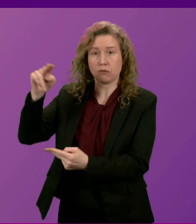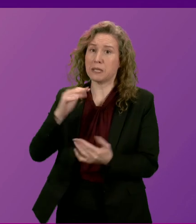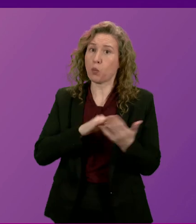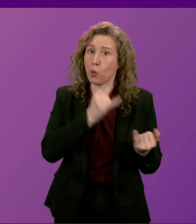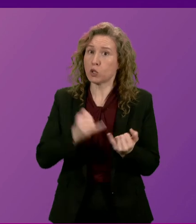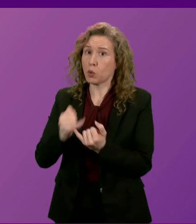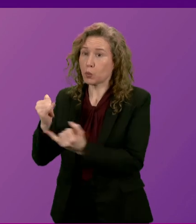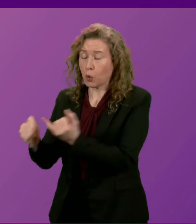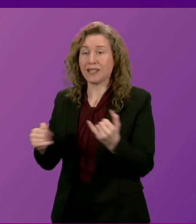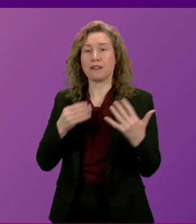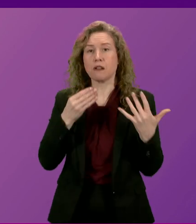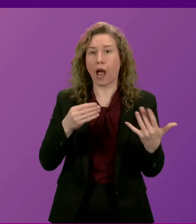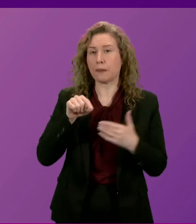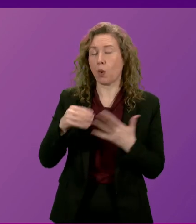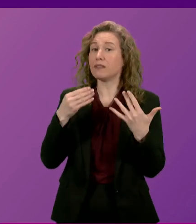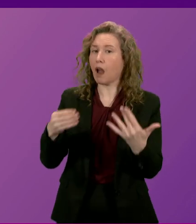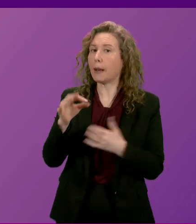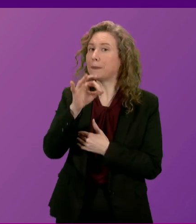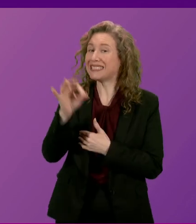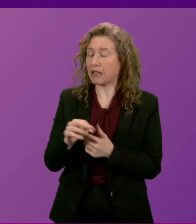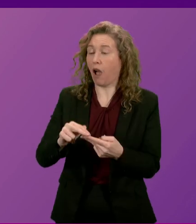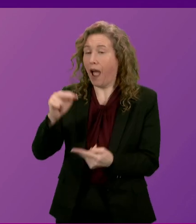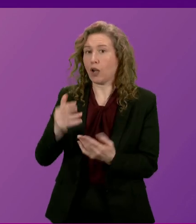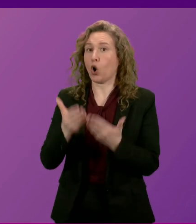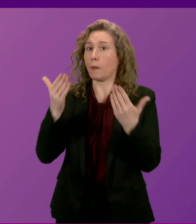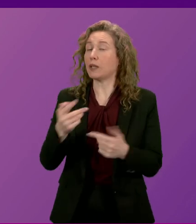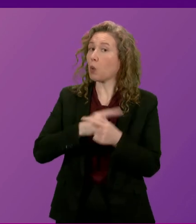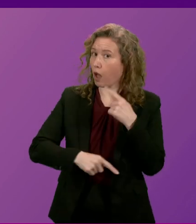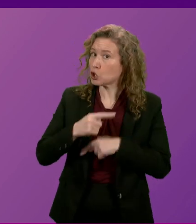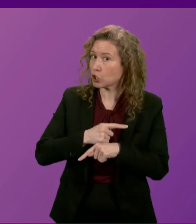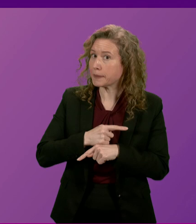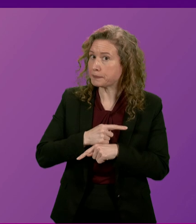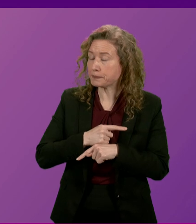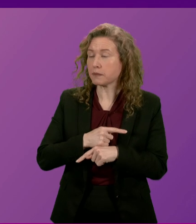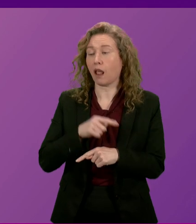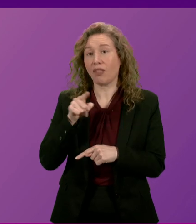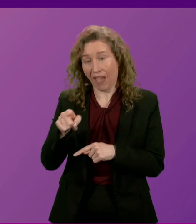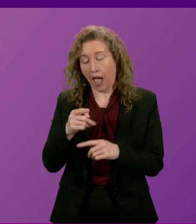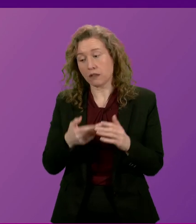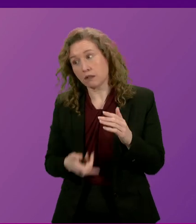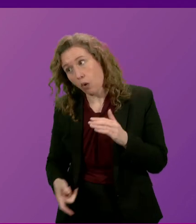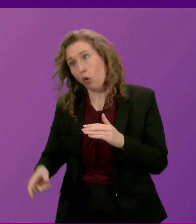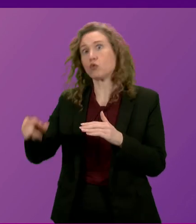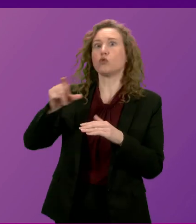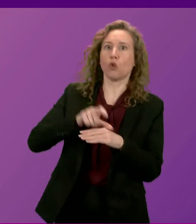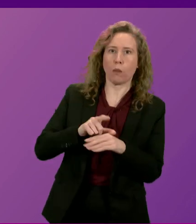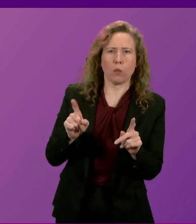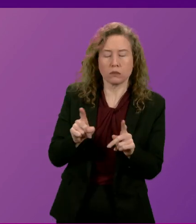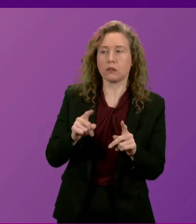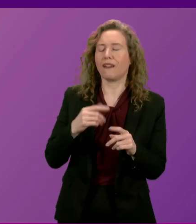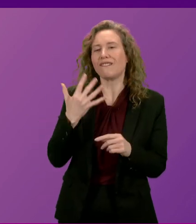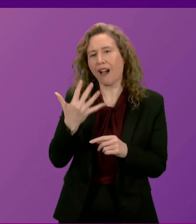are 9.9% higher than the same period last year. Now, that comes on top of the fact that we are seeing